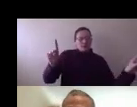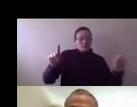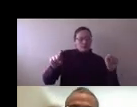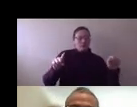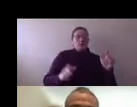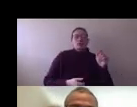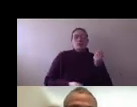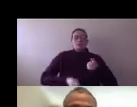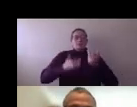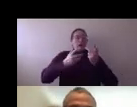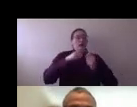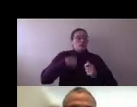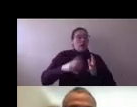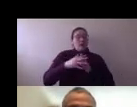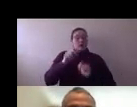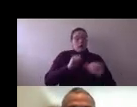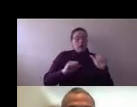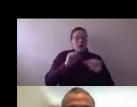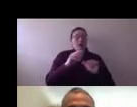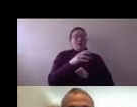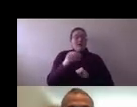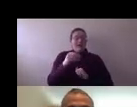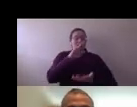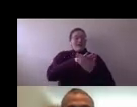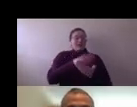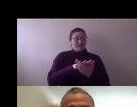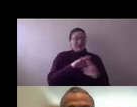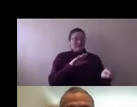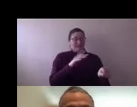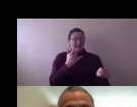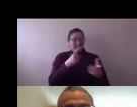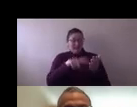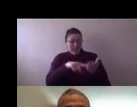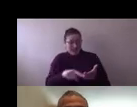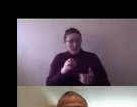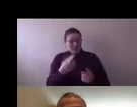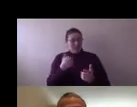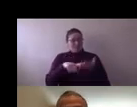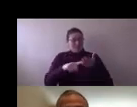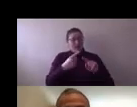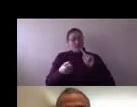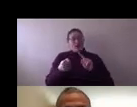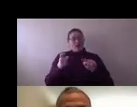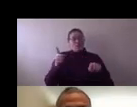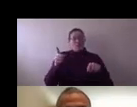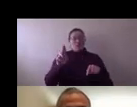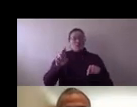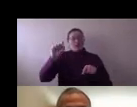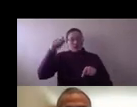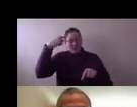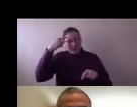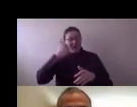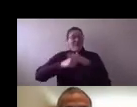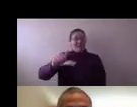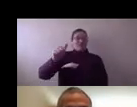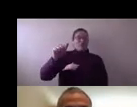Many of the Chinese American scientists and the academics who have been investigated by the US government under